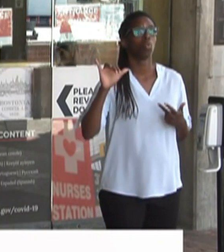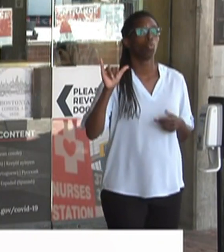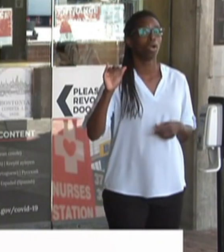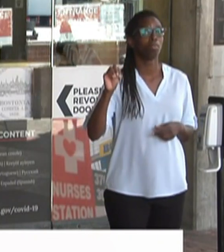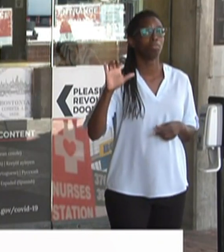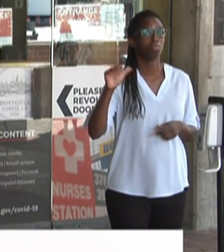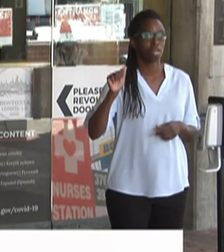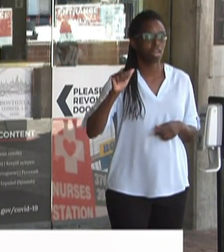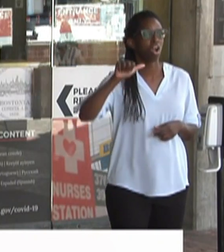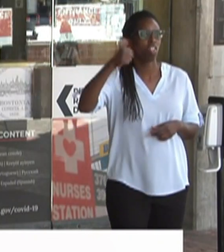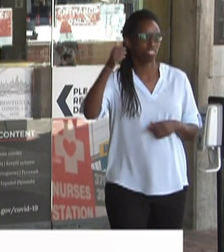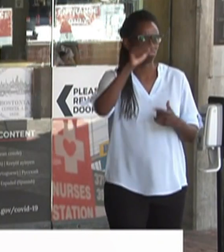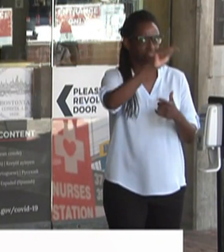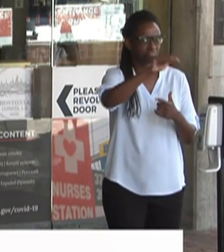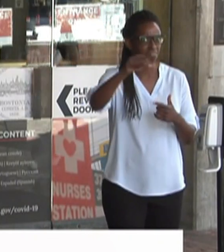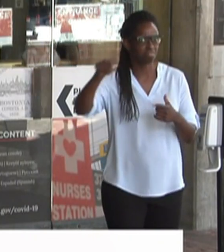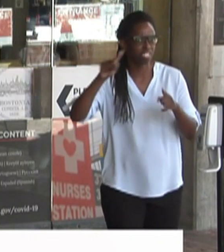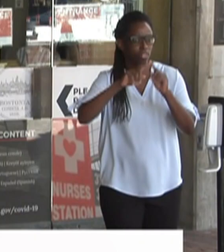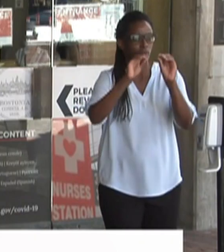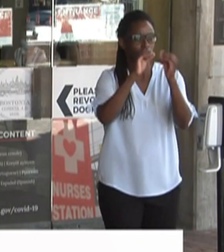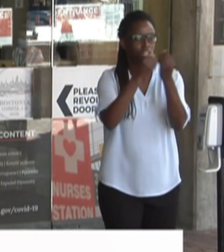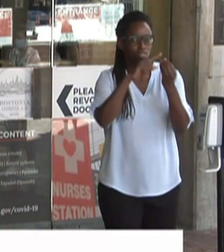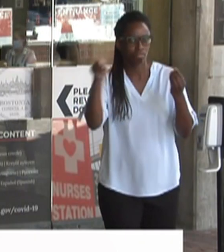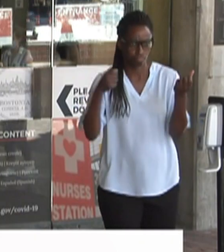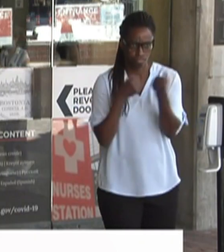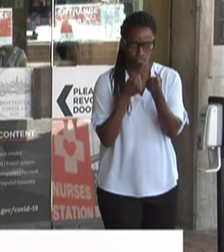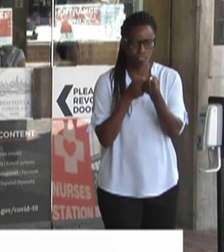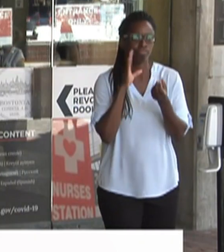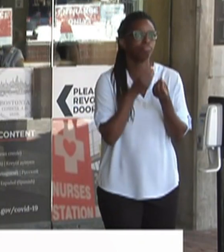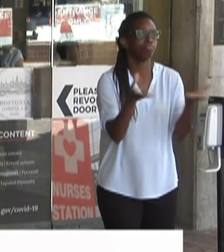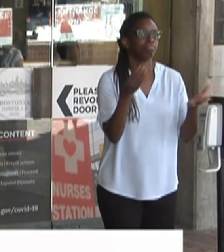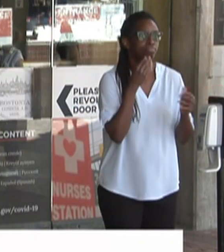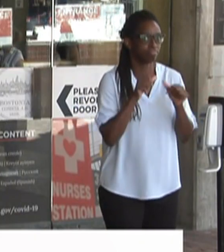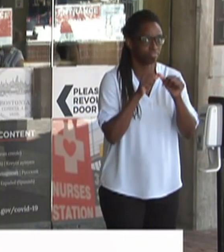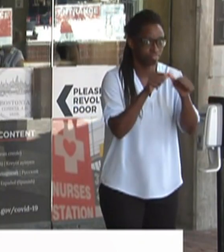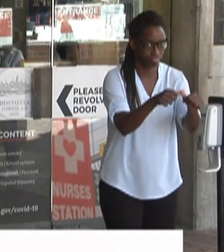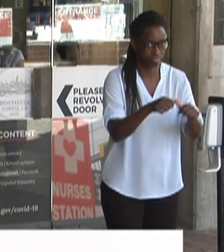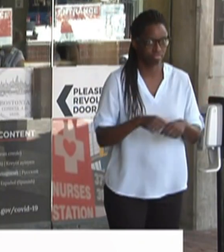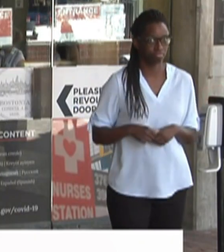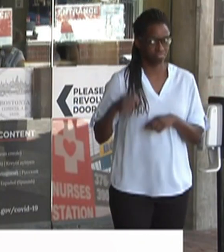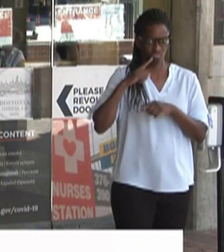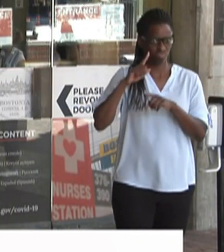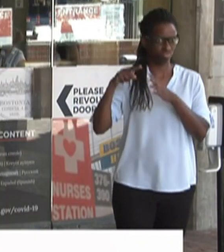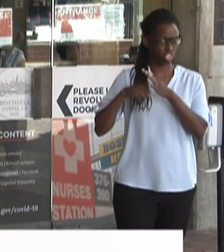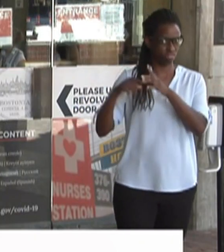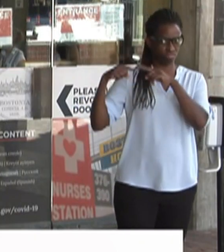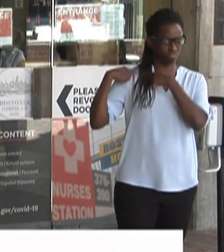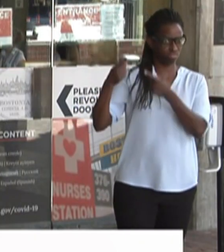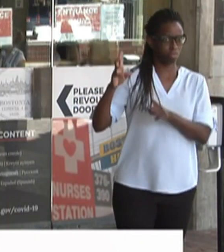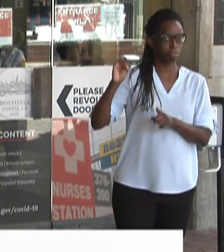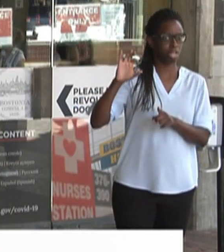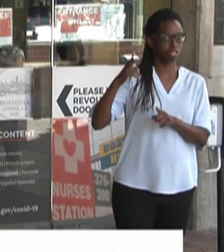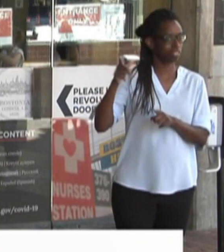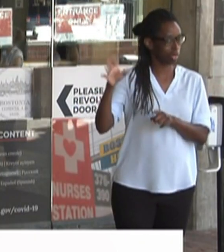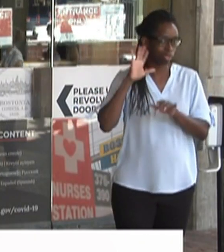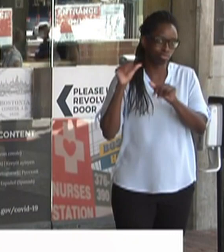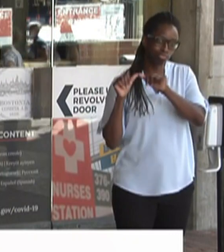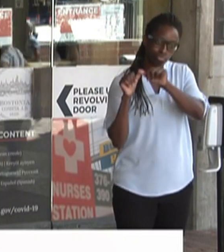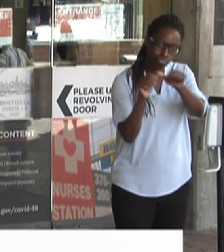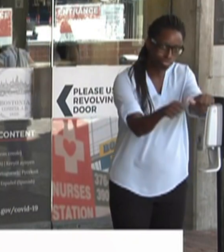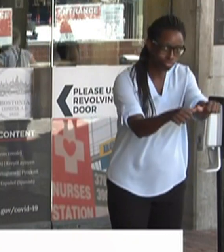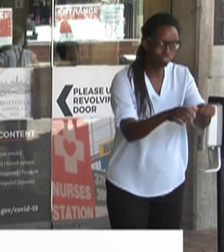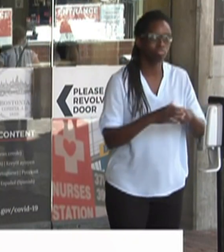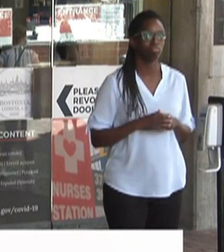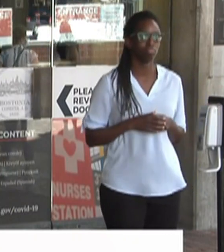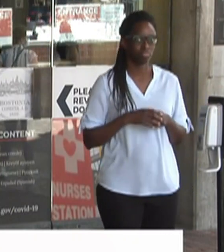partners in food distribution since the beginning of the pandemic, and actually, quite honestly, long before that. We're